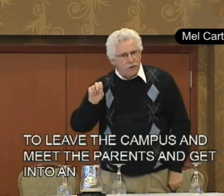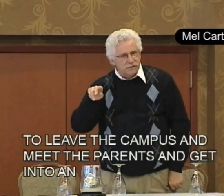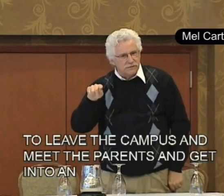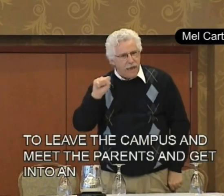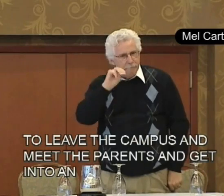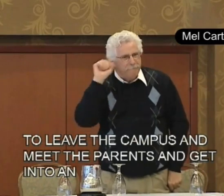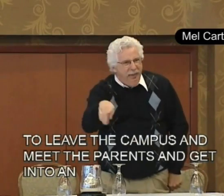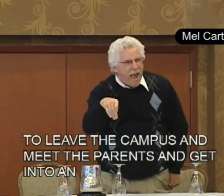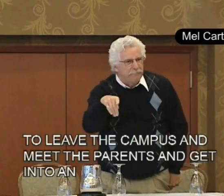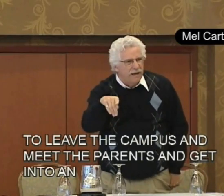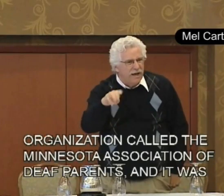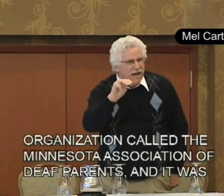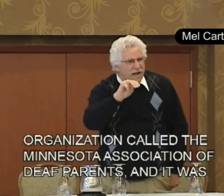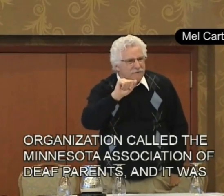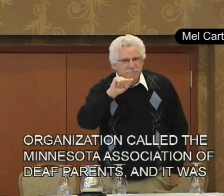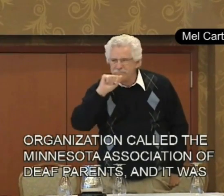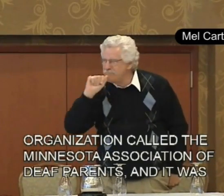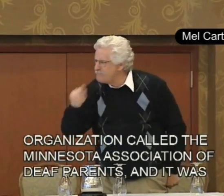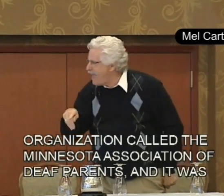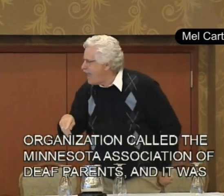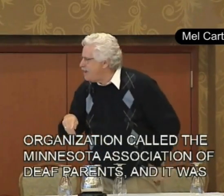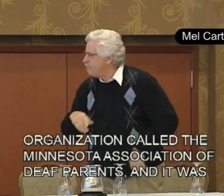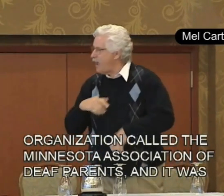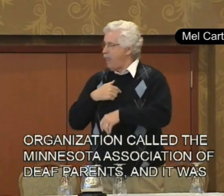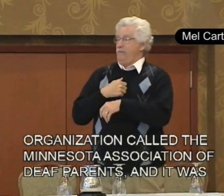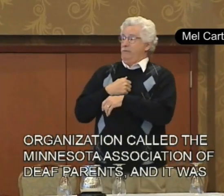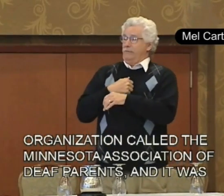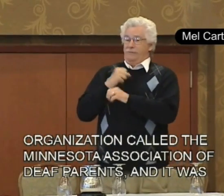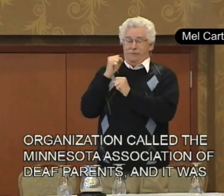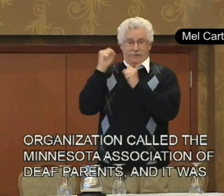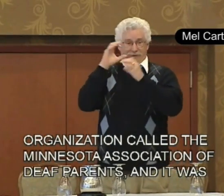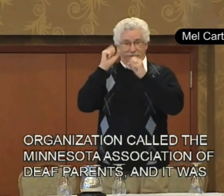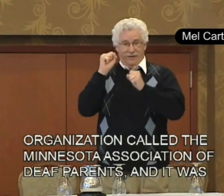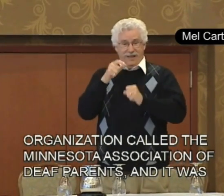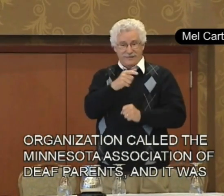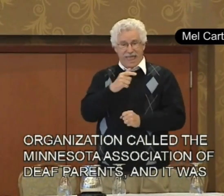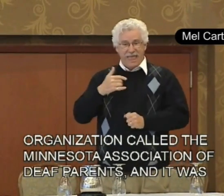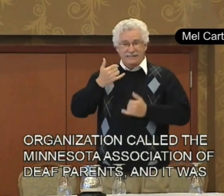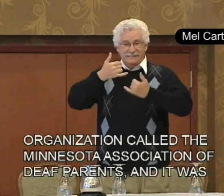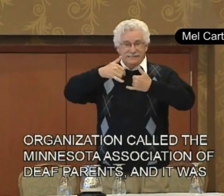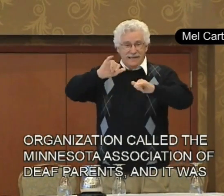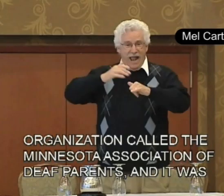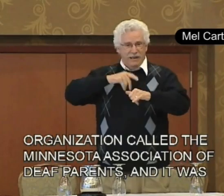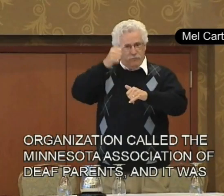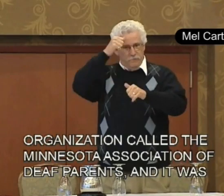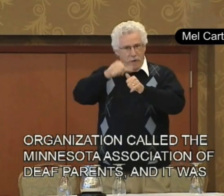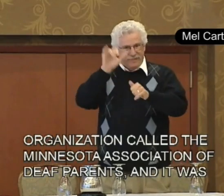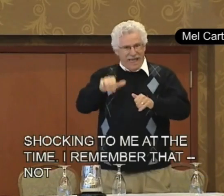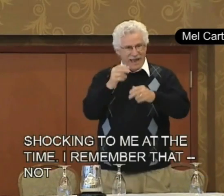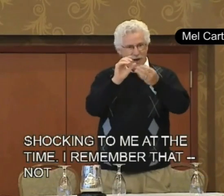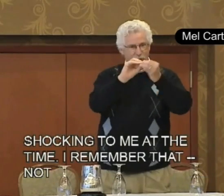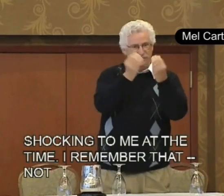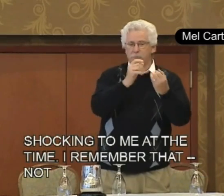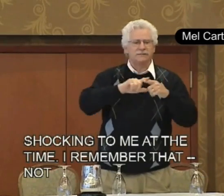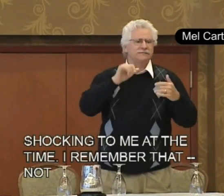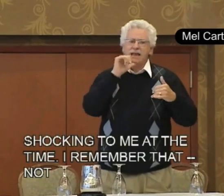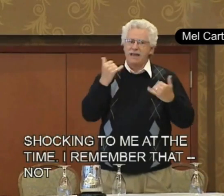Association of Deaf Parents and it was shocking to me at the time I remember that